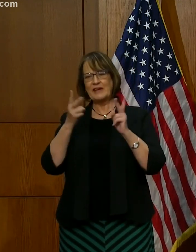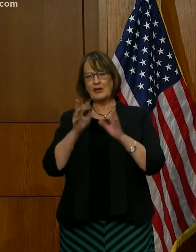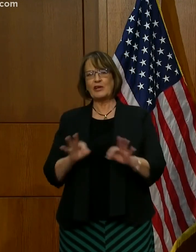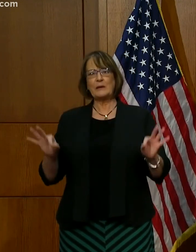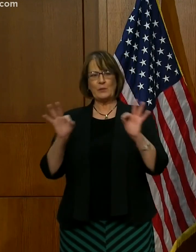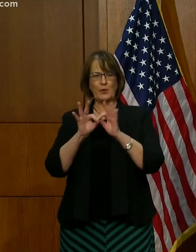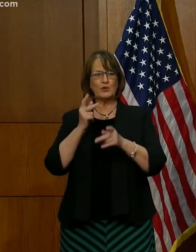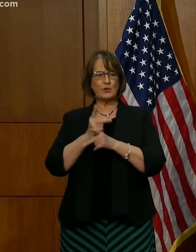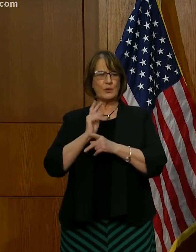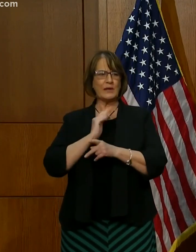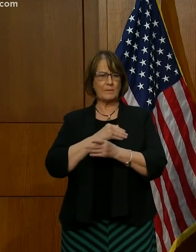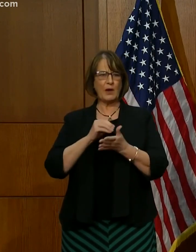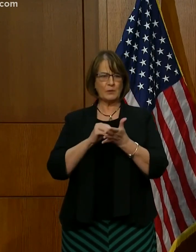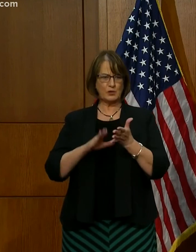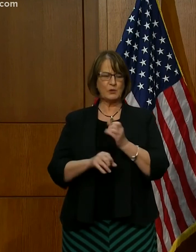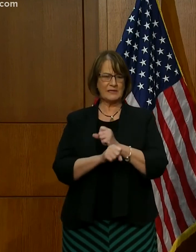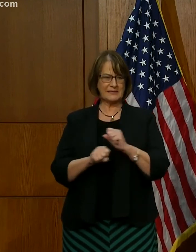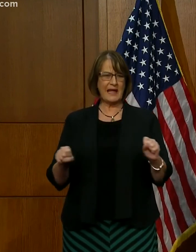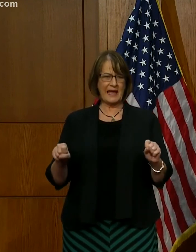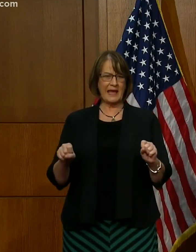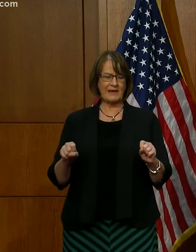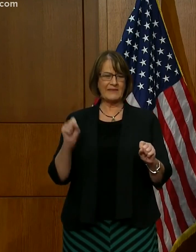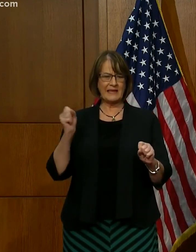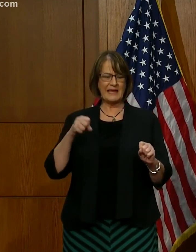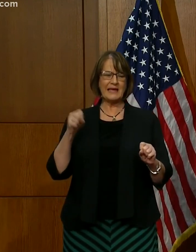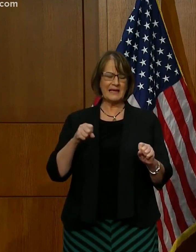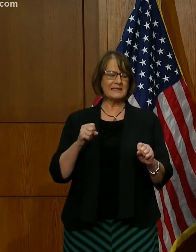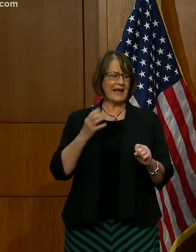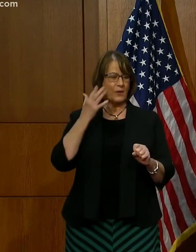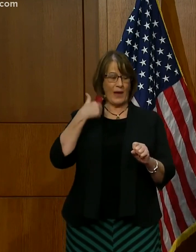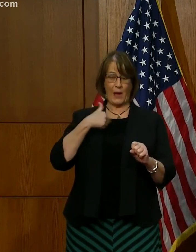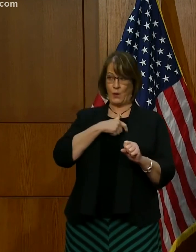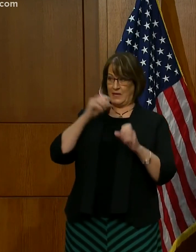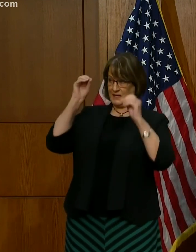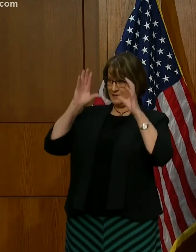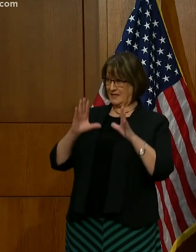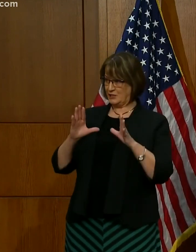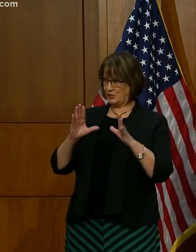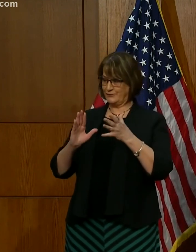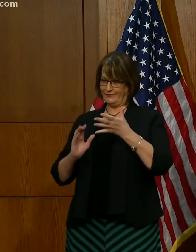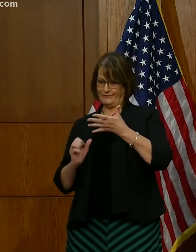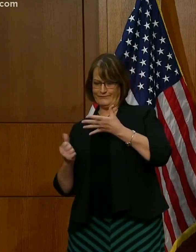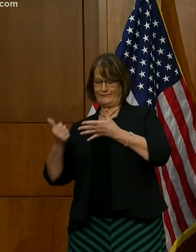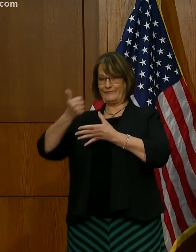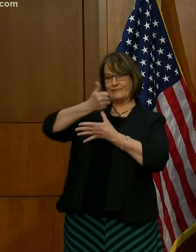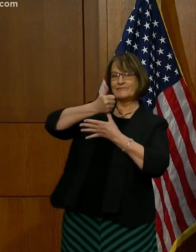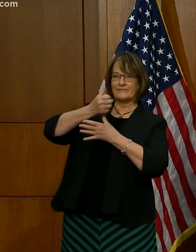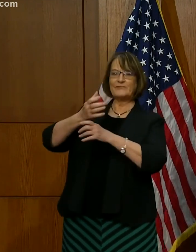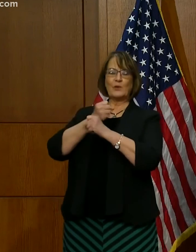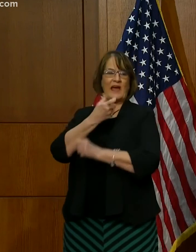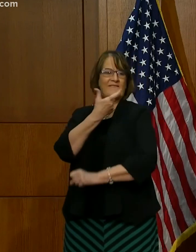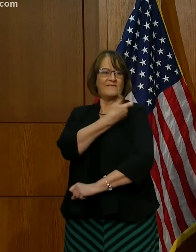safe. That's why we as educators have been put as top priority to receive the vaccination